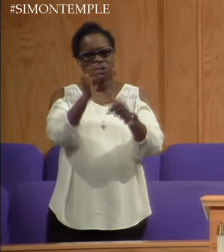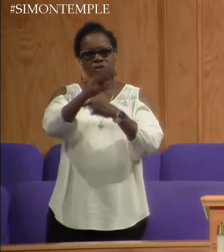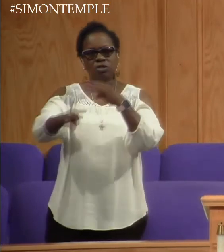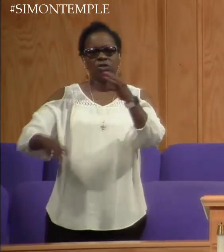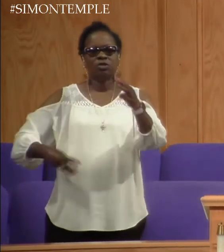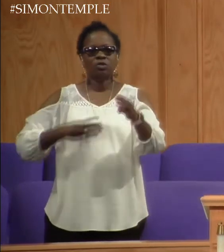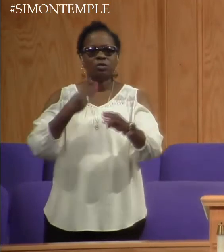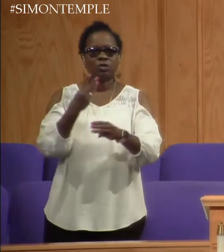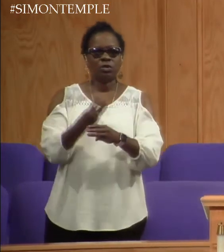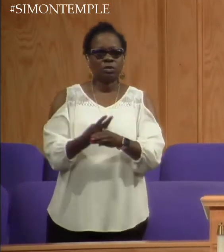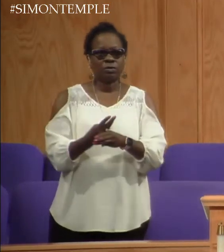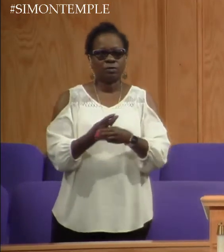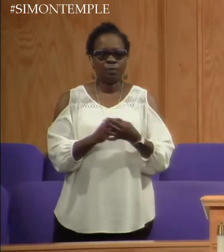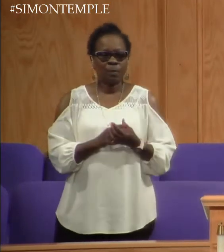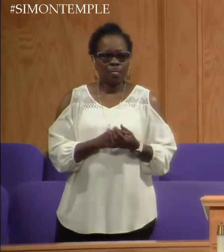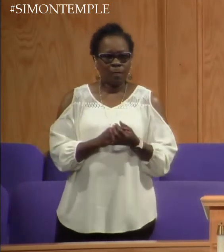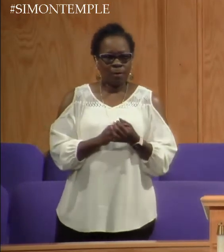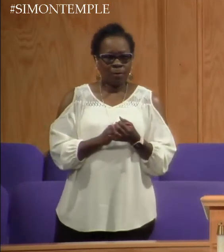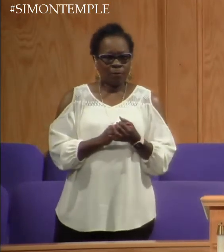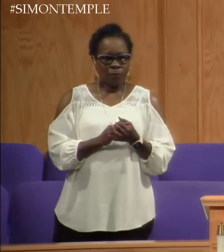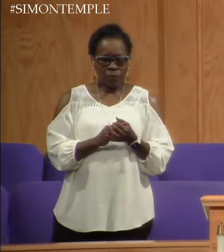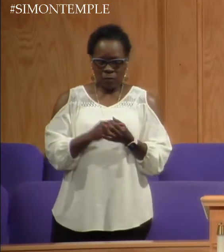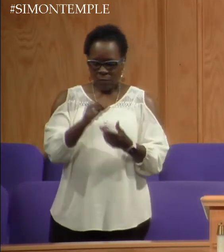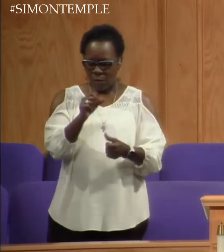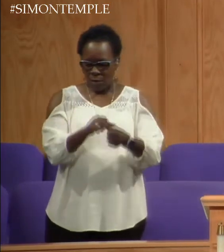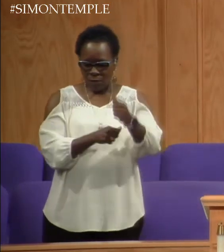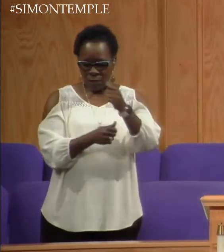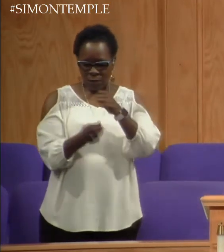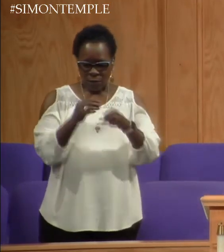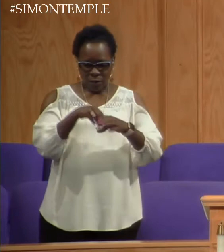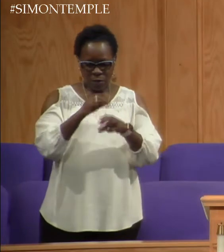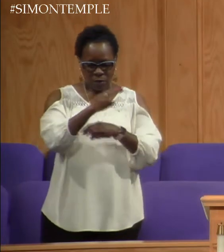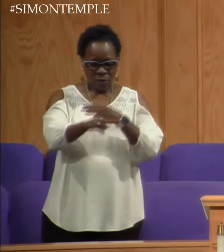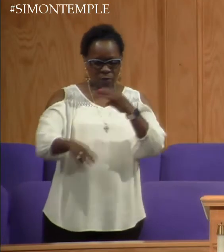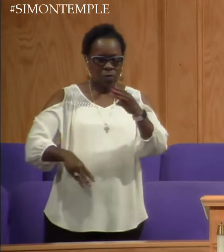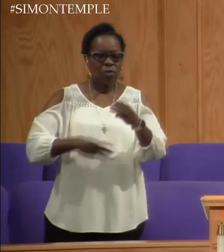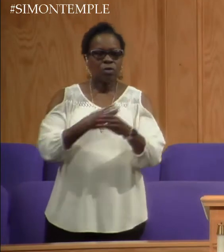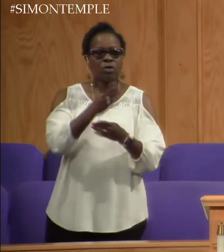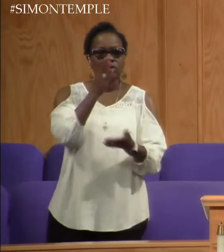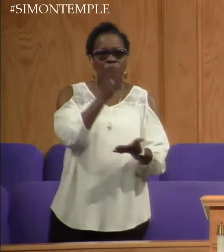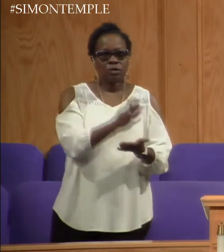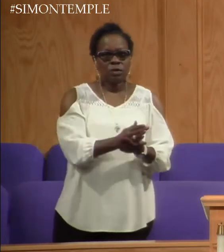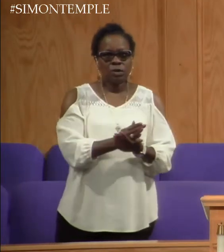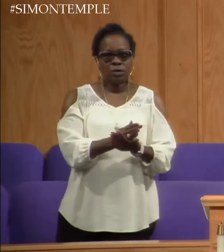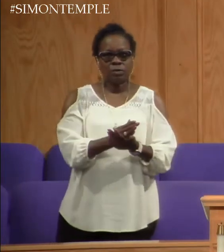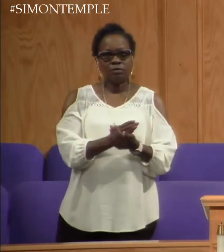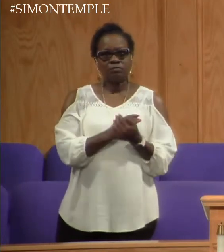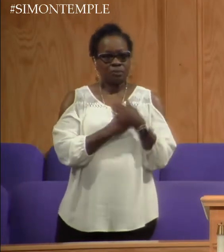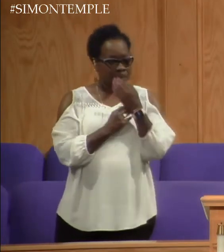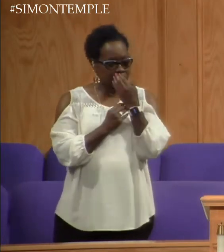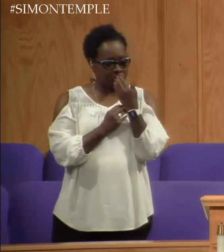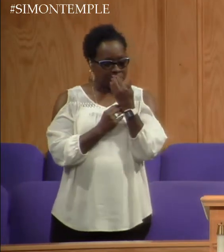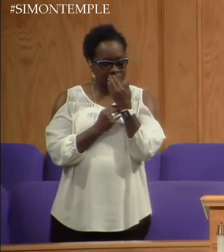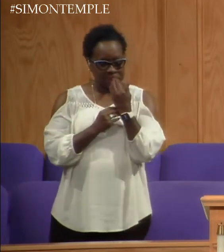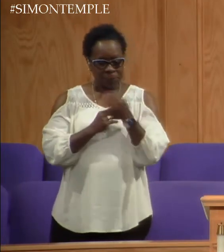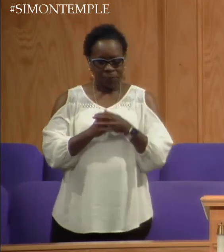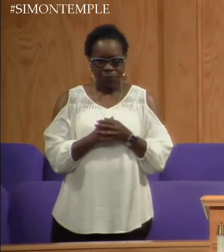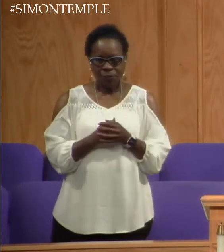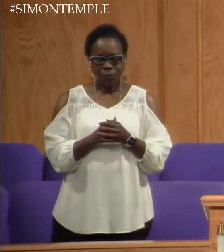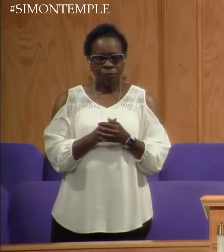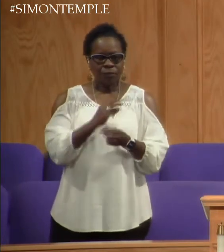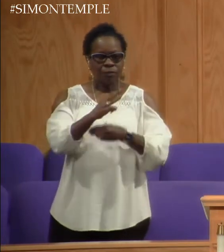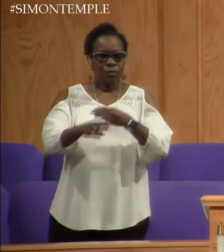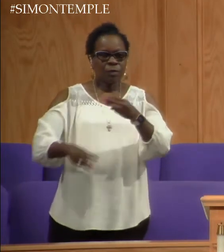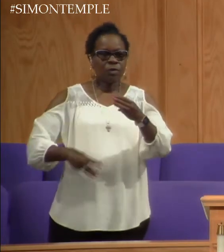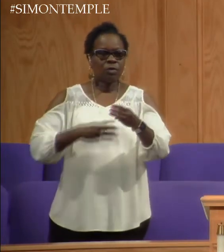upside down, paralyzing everything, no movement, shutting it down. The